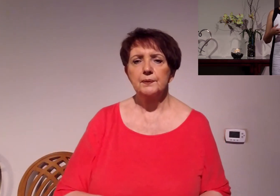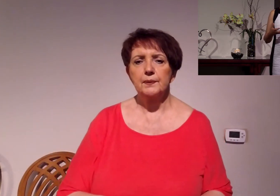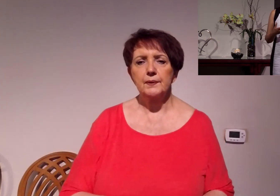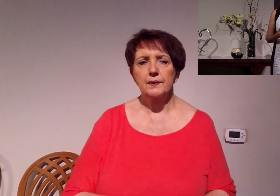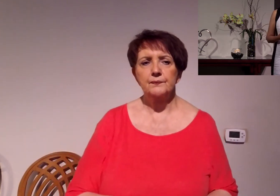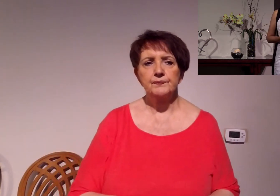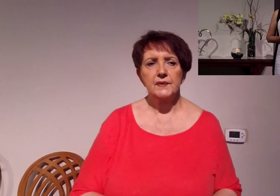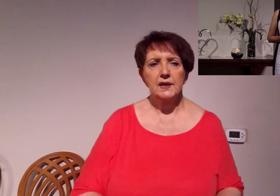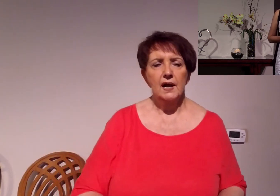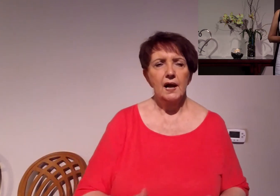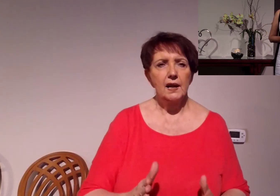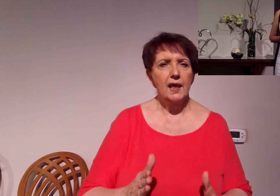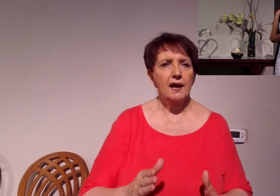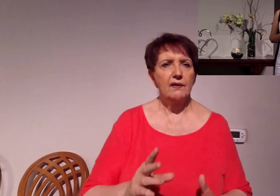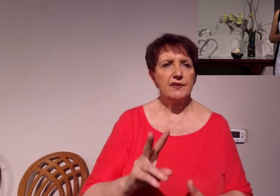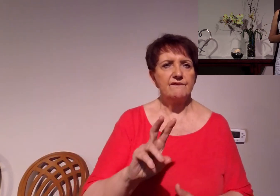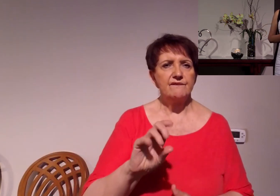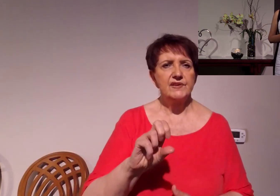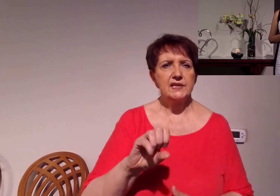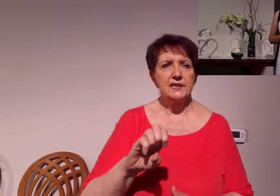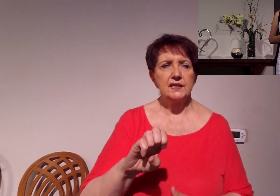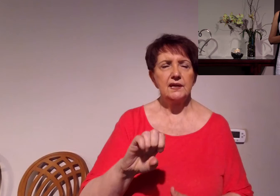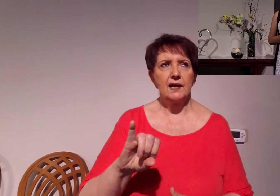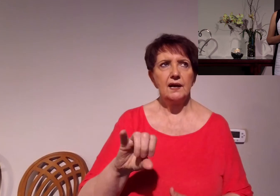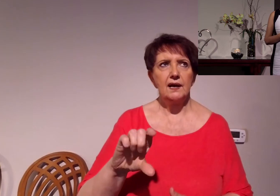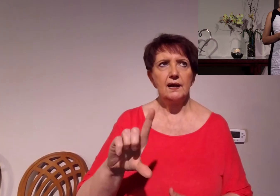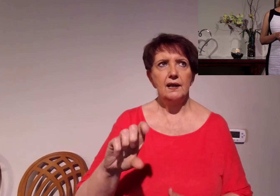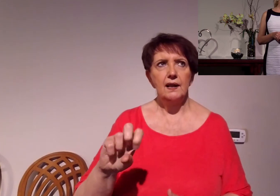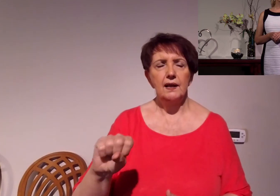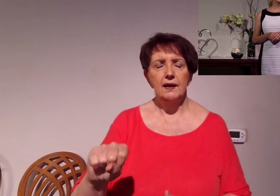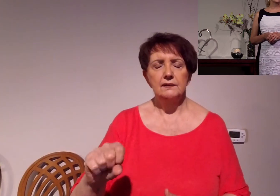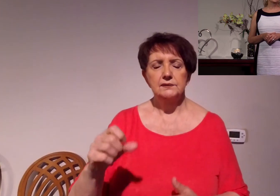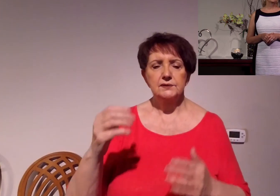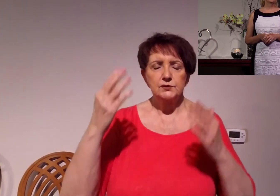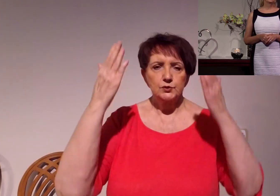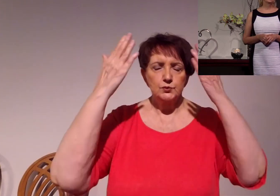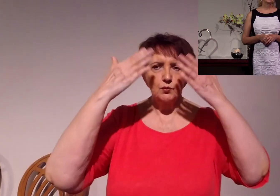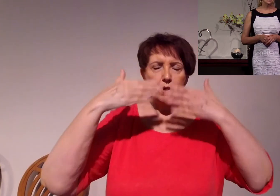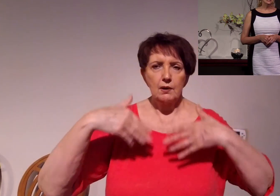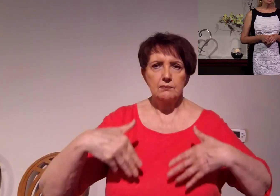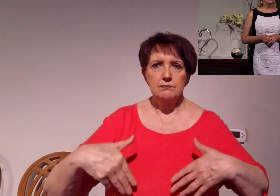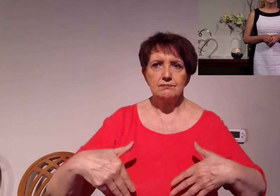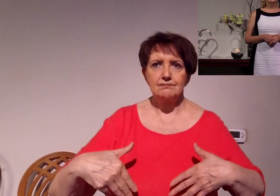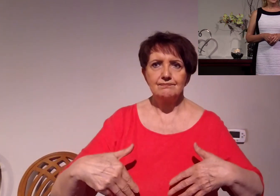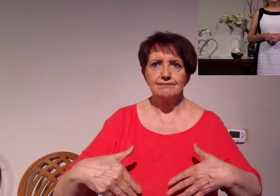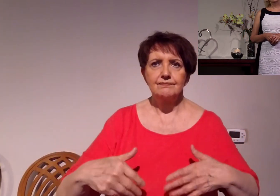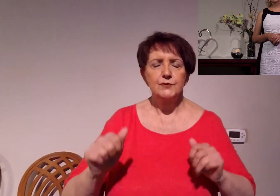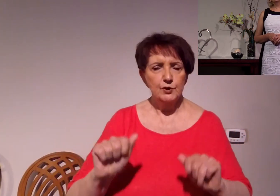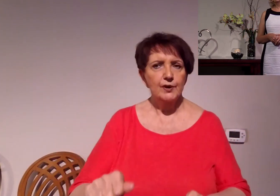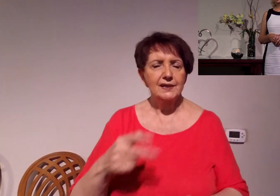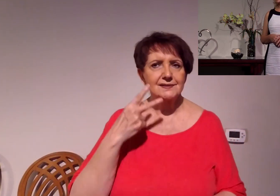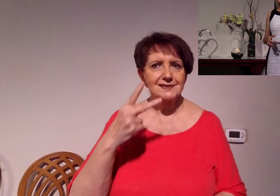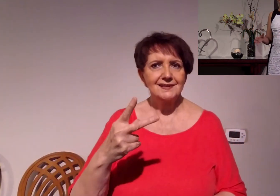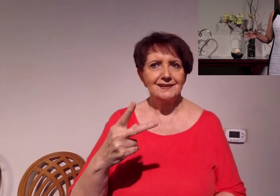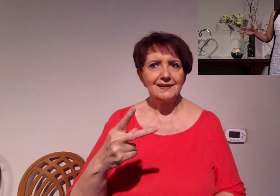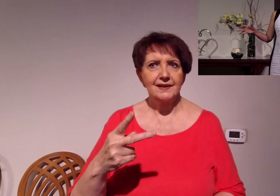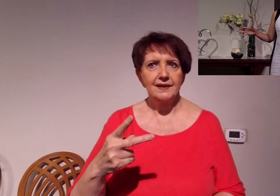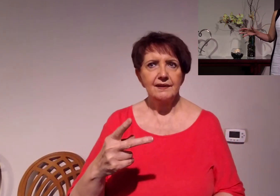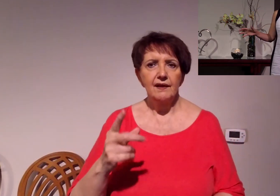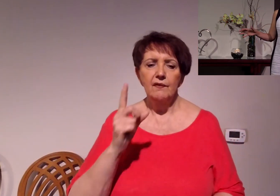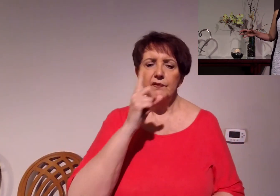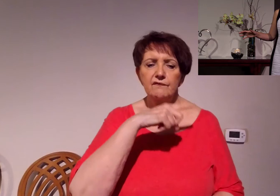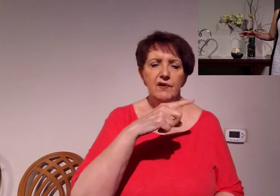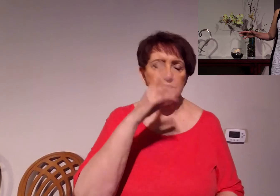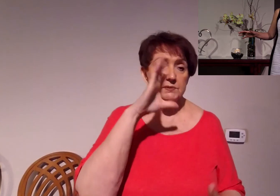That we allow the veils of projection and assumption to drop from our eyes. We allow the false beliefs